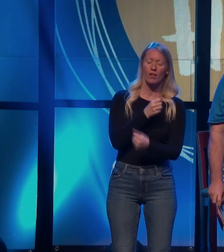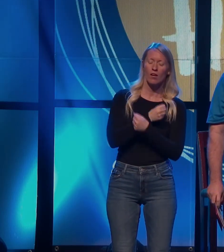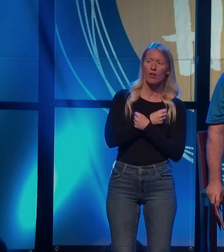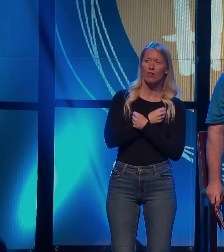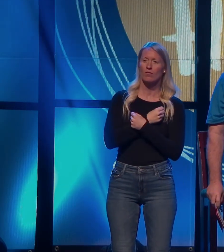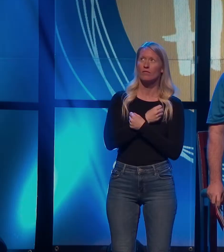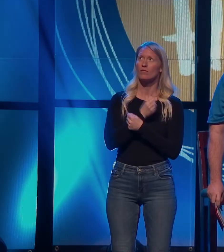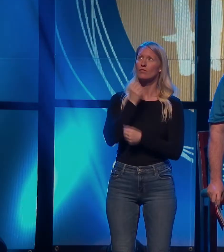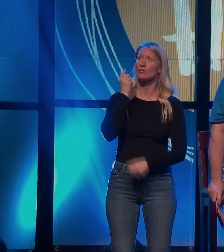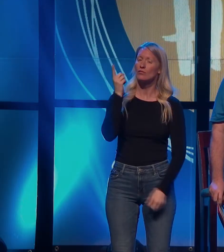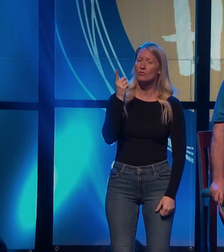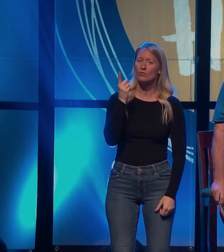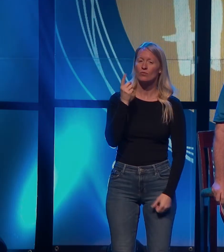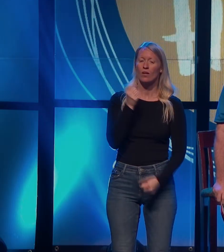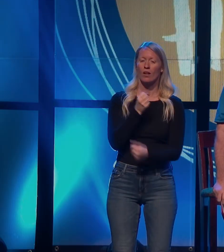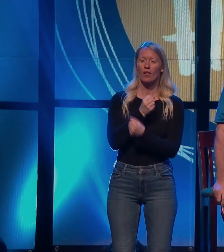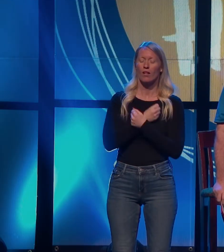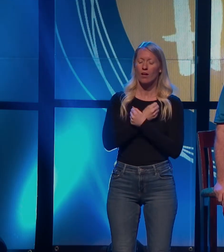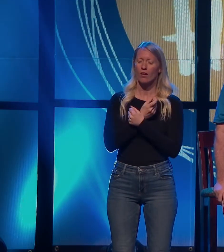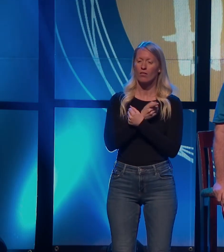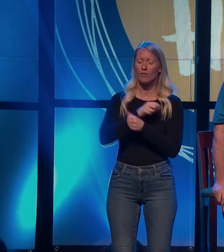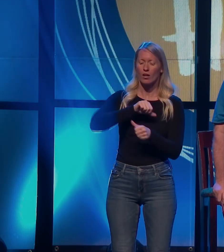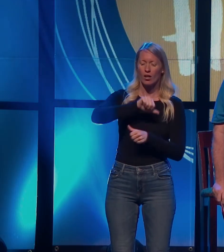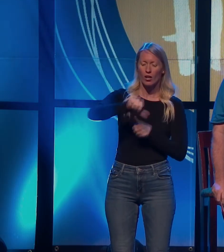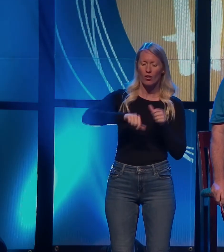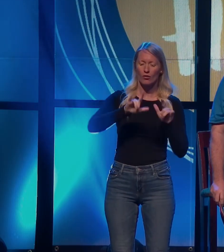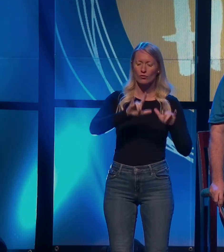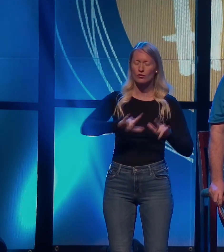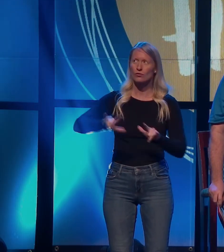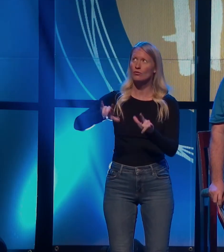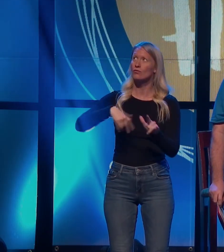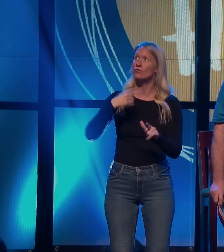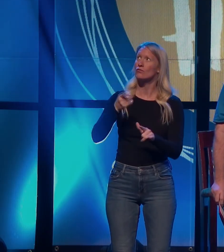love others, and to receive your love.